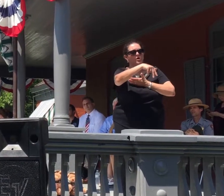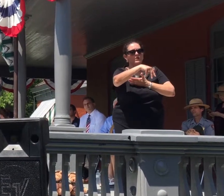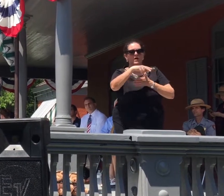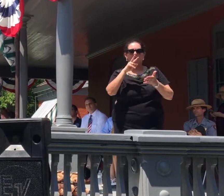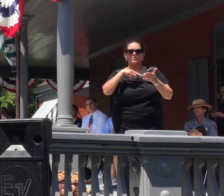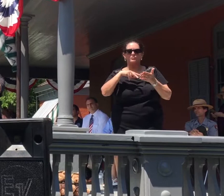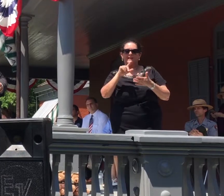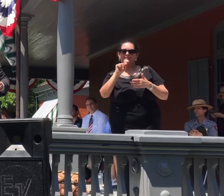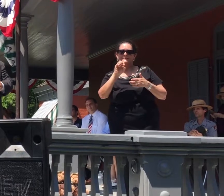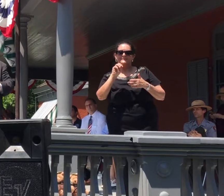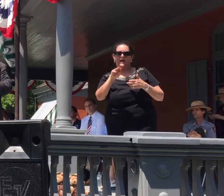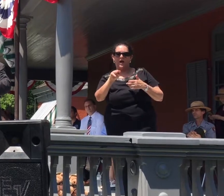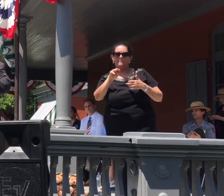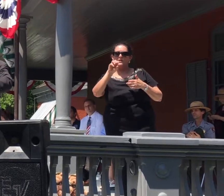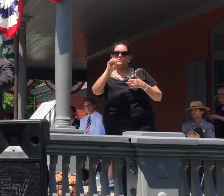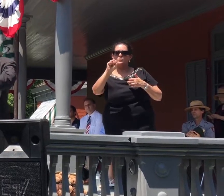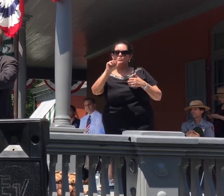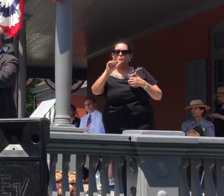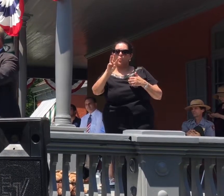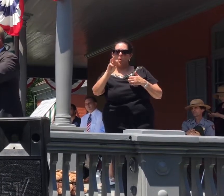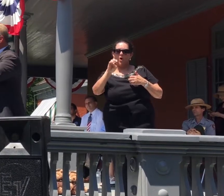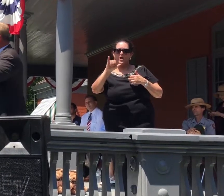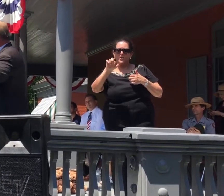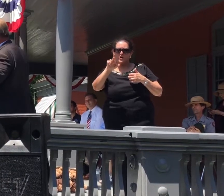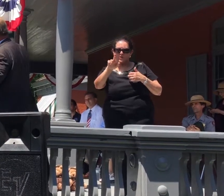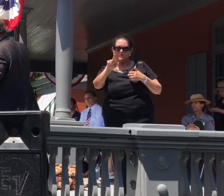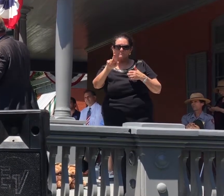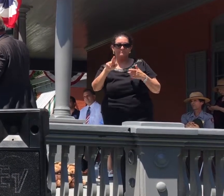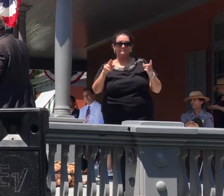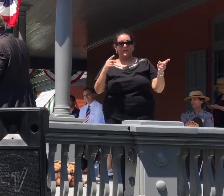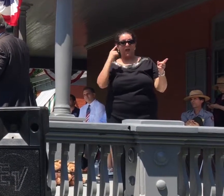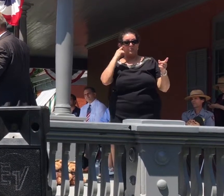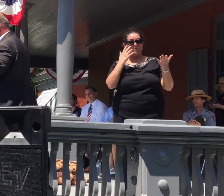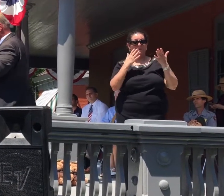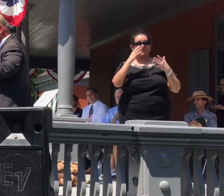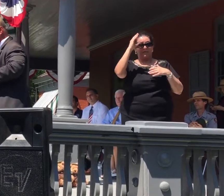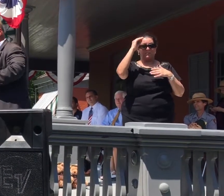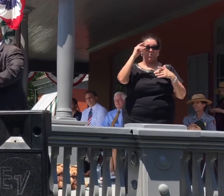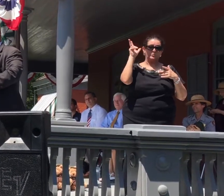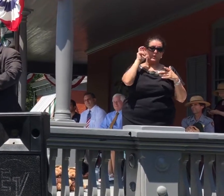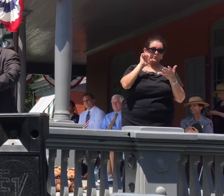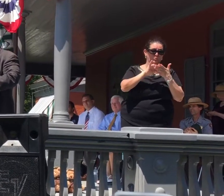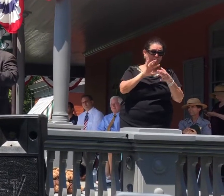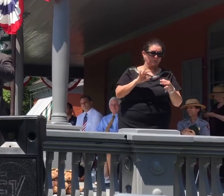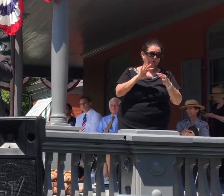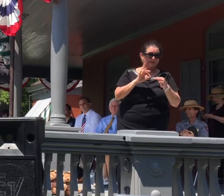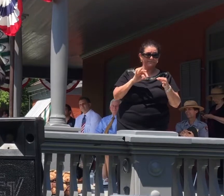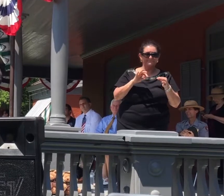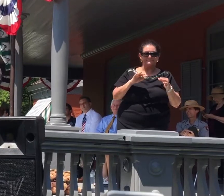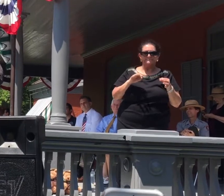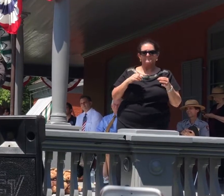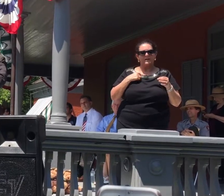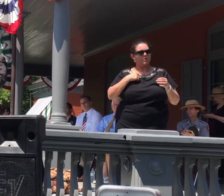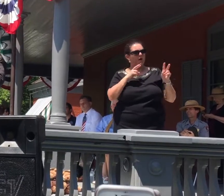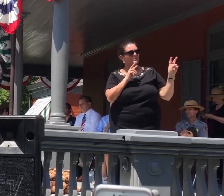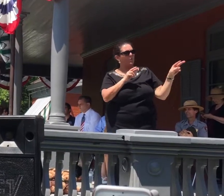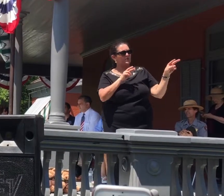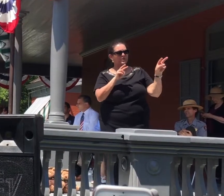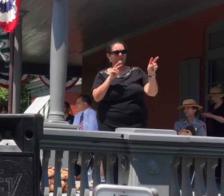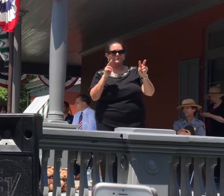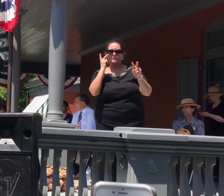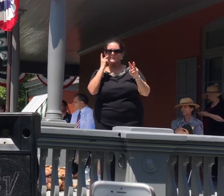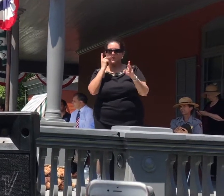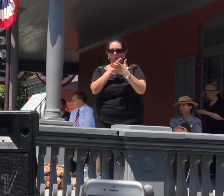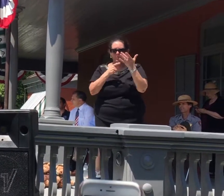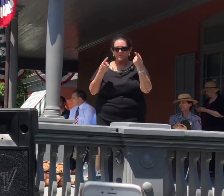Tom Sawyer by Mark Twain. Somewhat appropriate material, given the boys sleeping over. And I was on guard for some sort of Tom